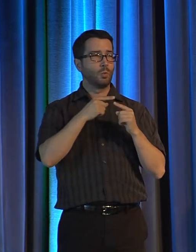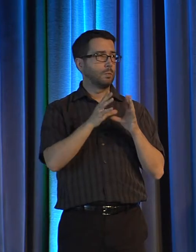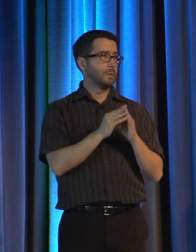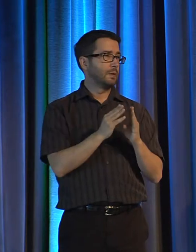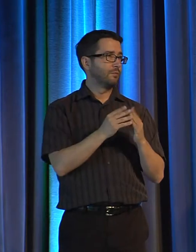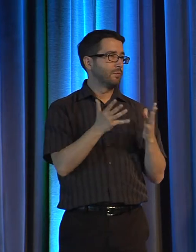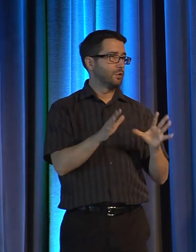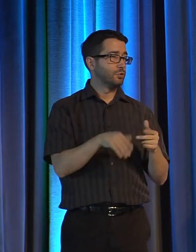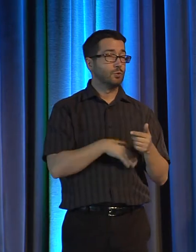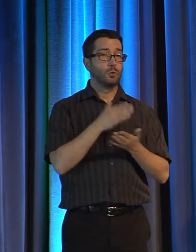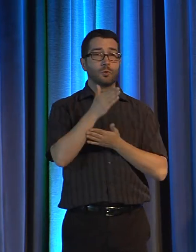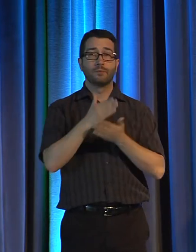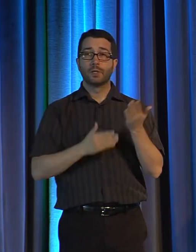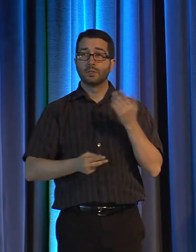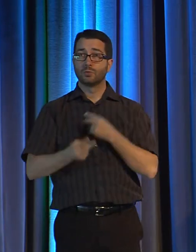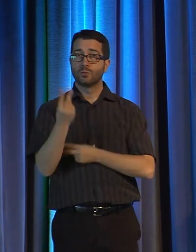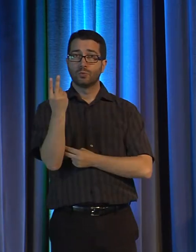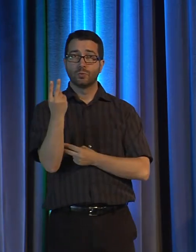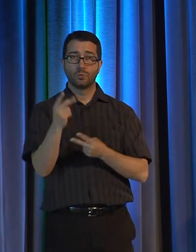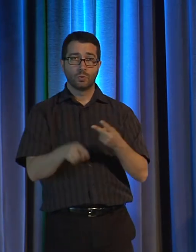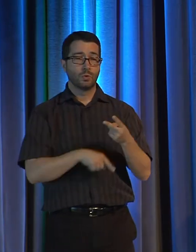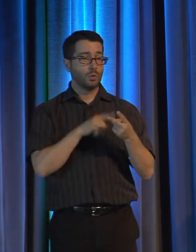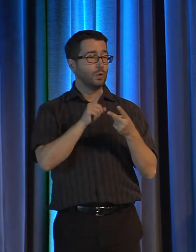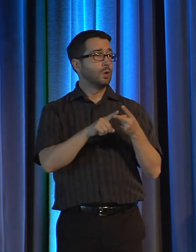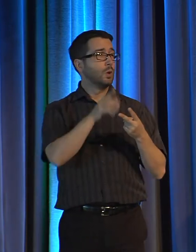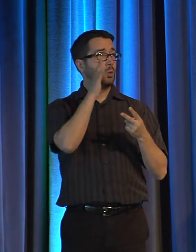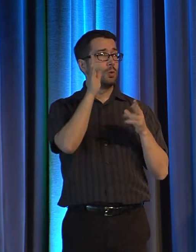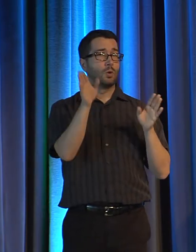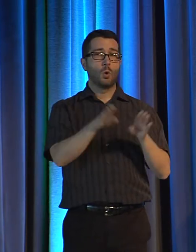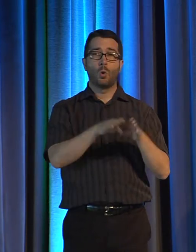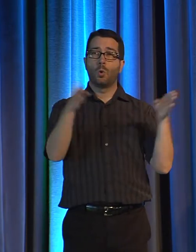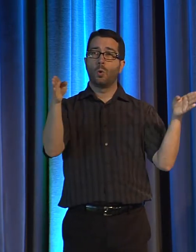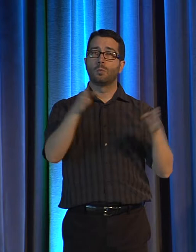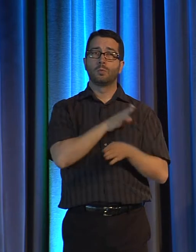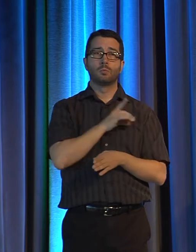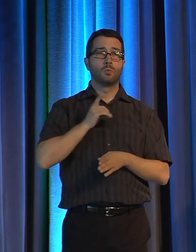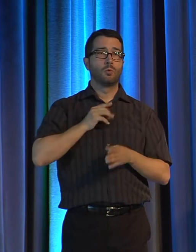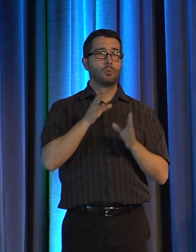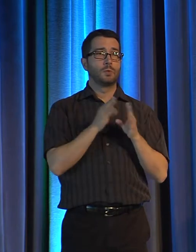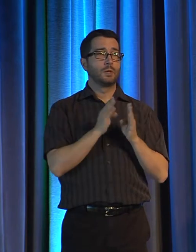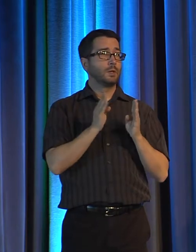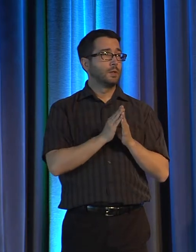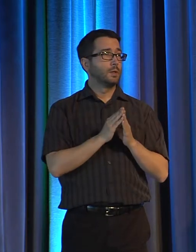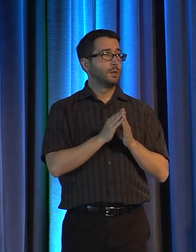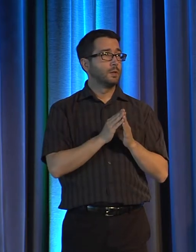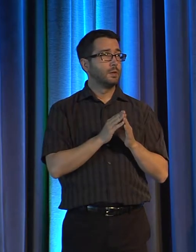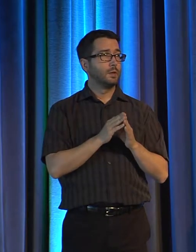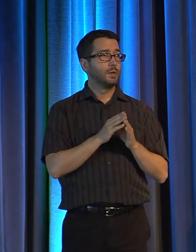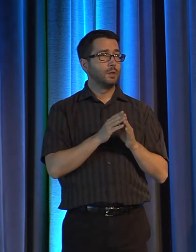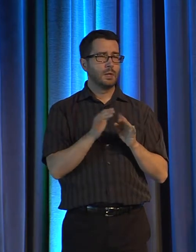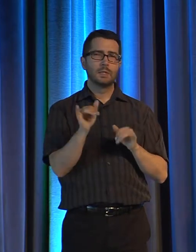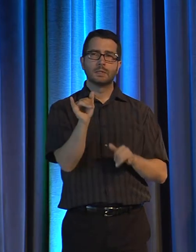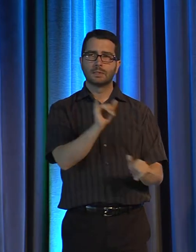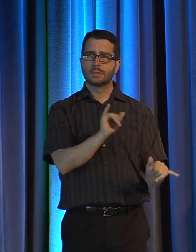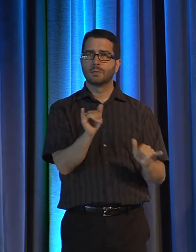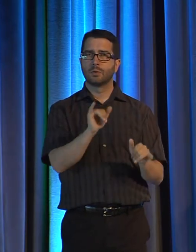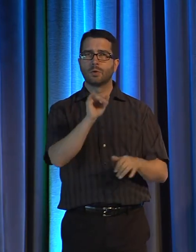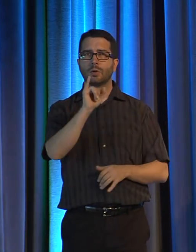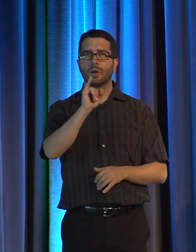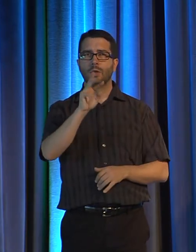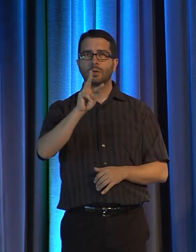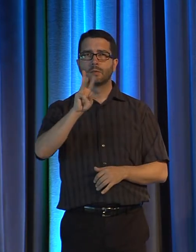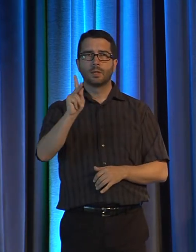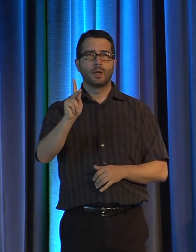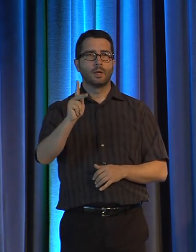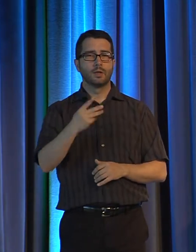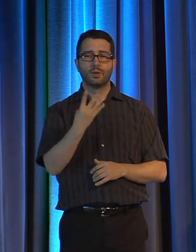Phase two, we will move to an open board meeting format, not dissimilar to the IWK, for four